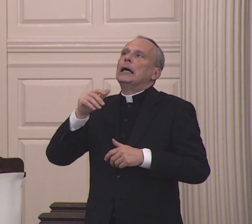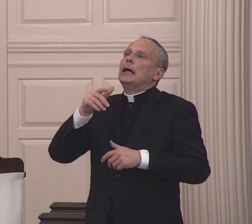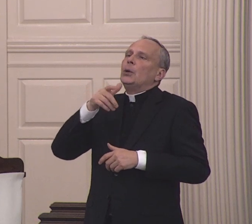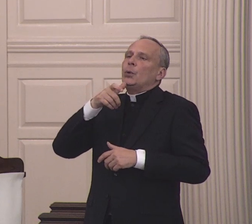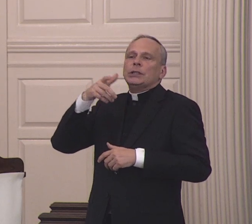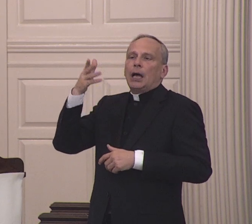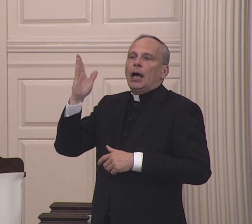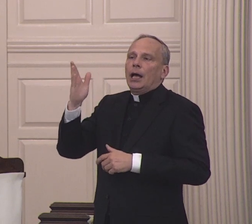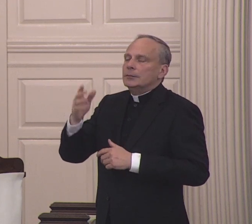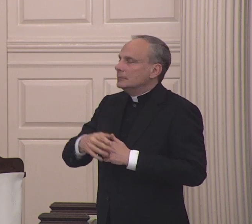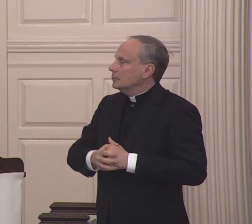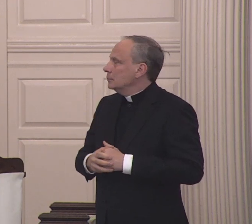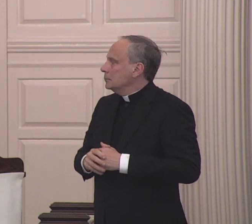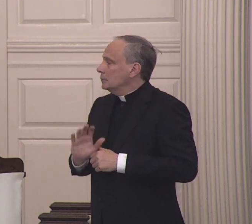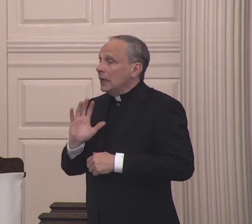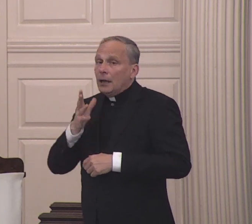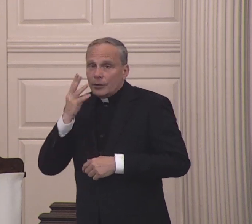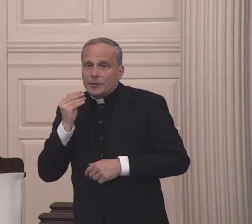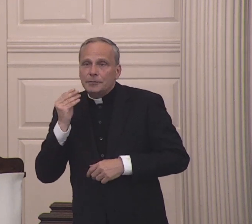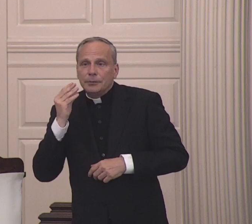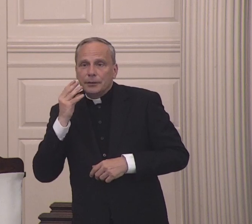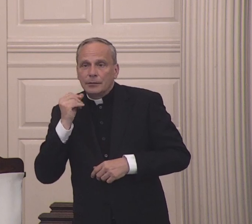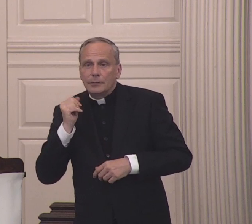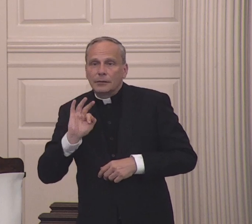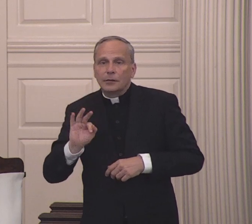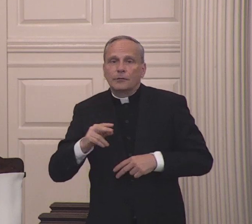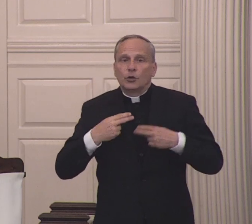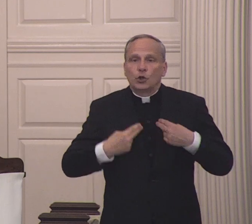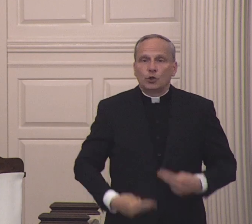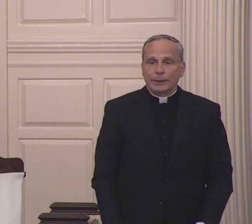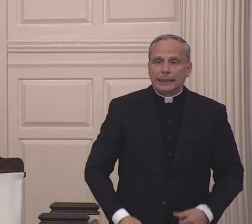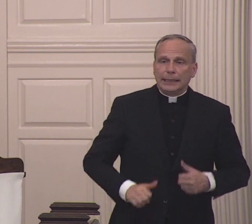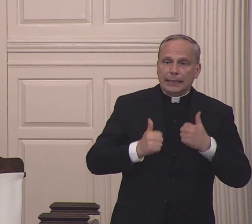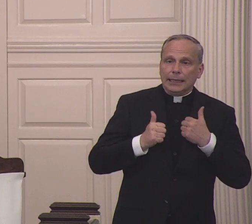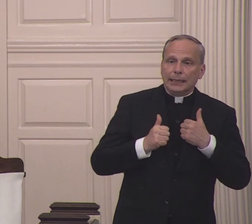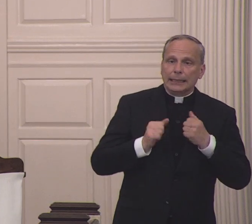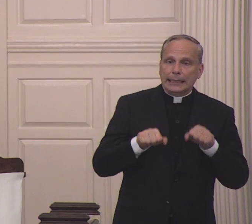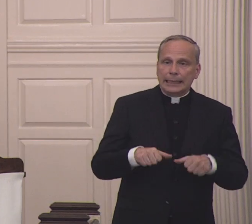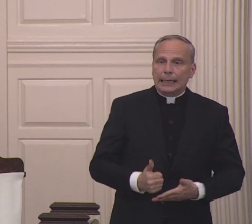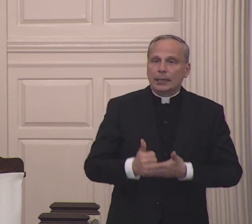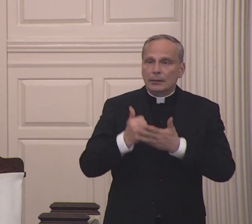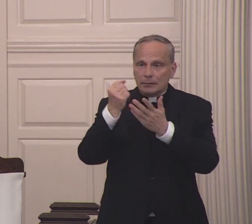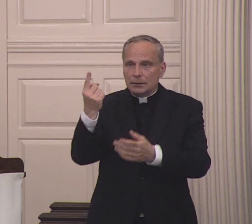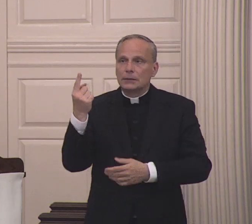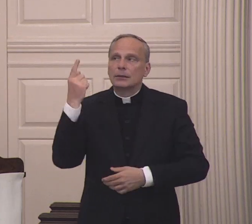God. Our experience of human life, again, can tell us